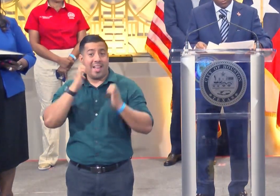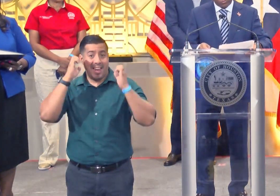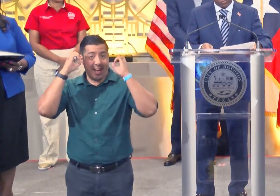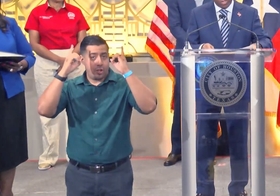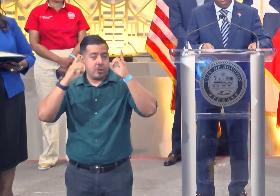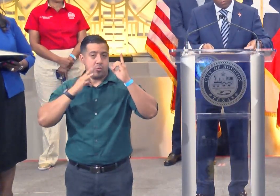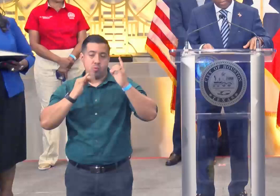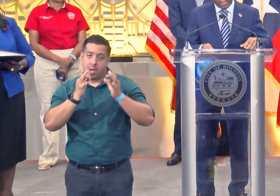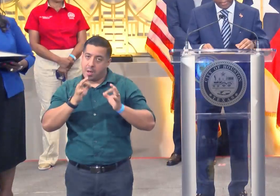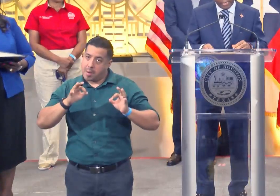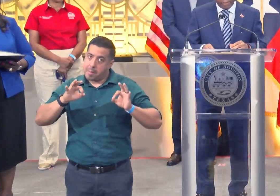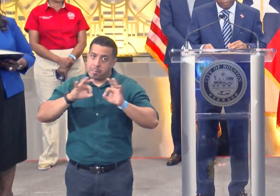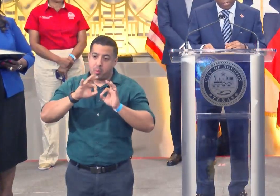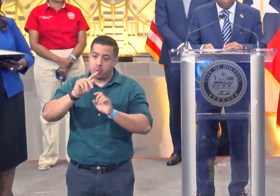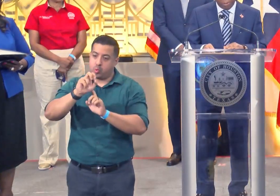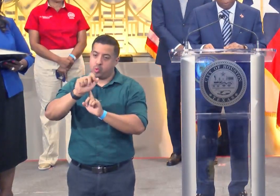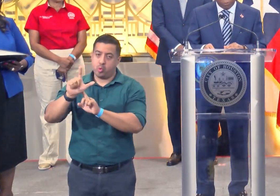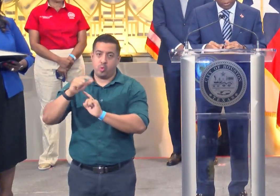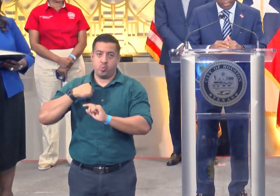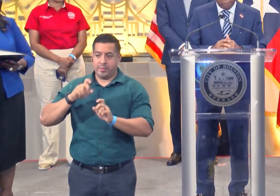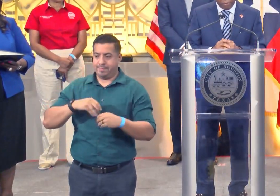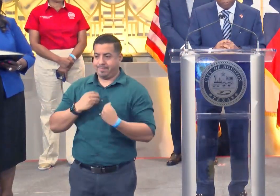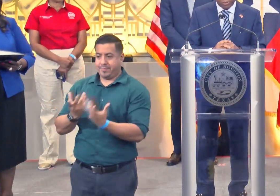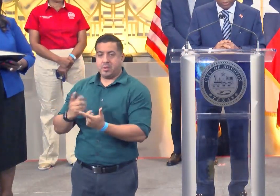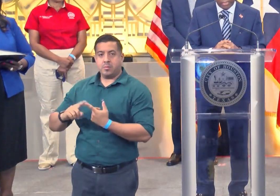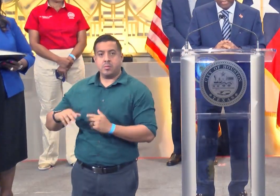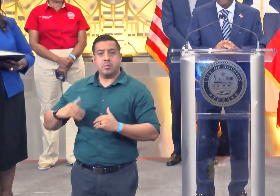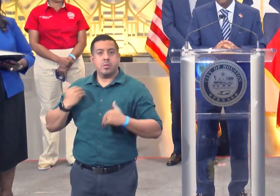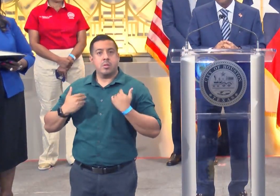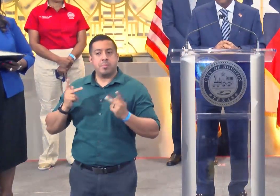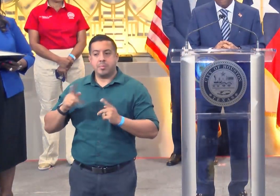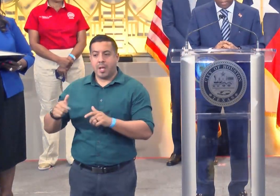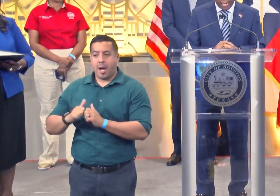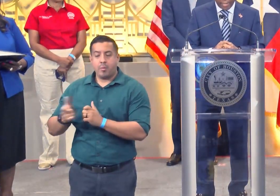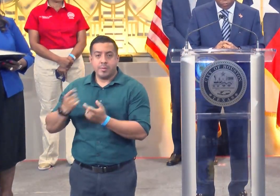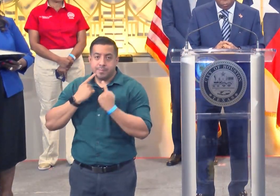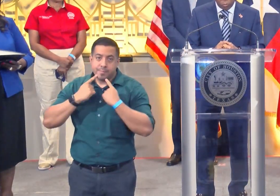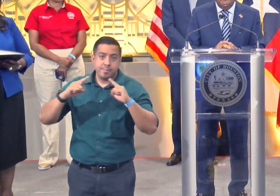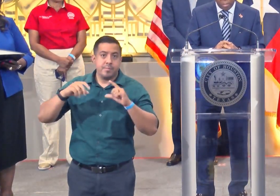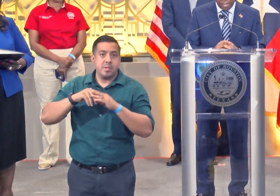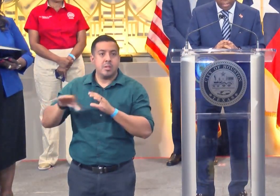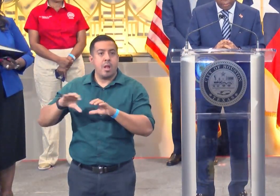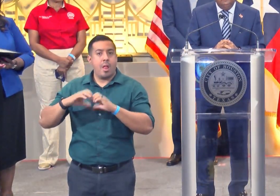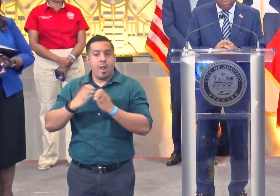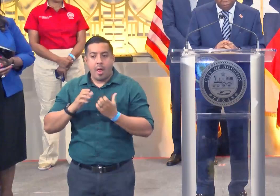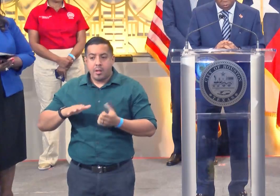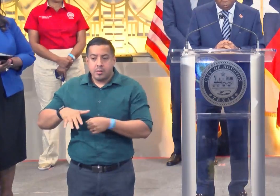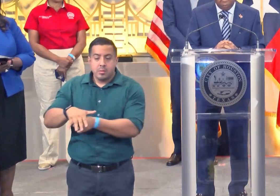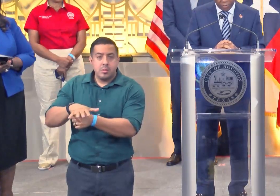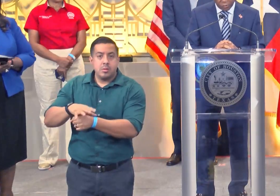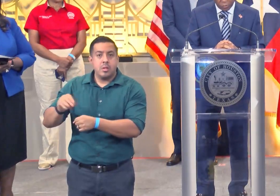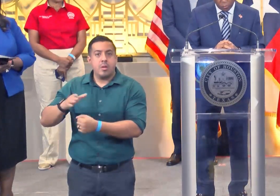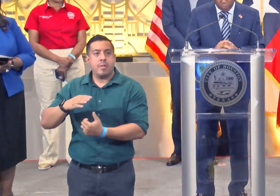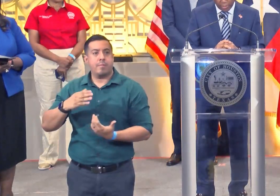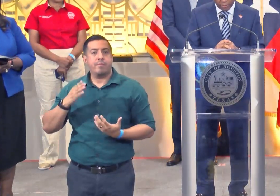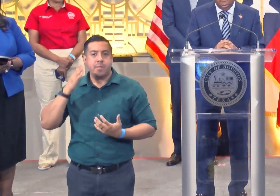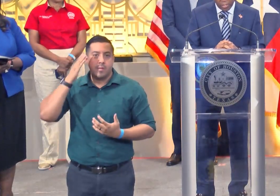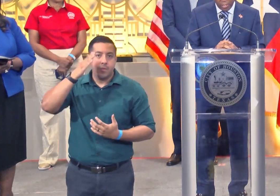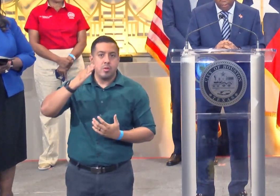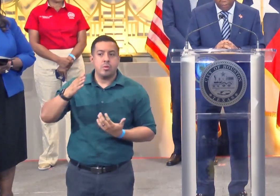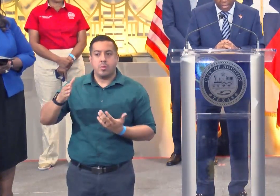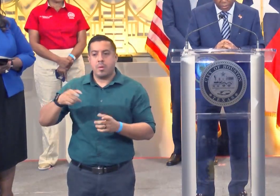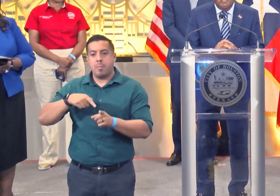best tools we can give young people to help them succeed in the classroom and in their future professional